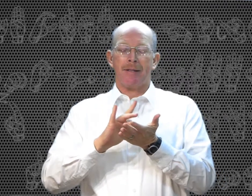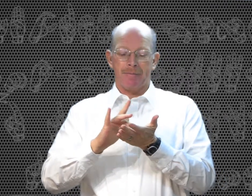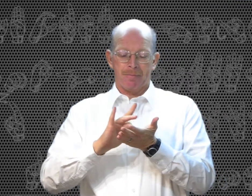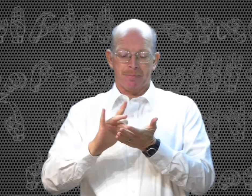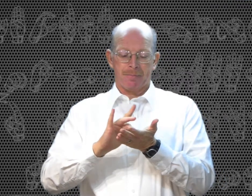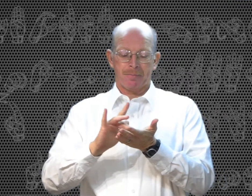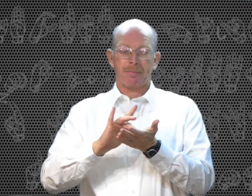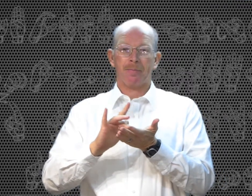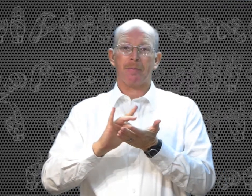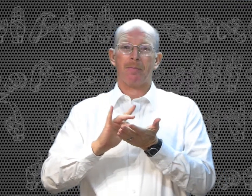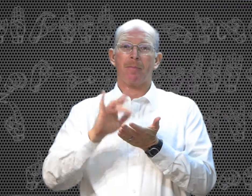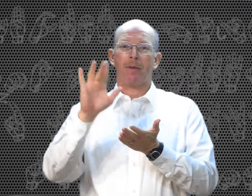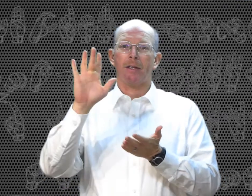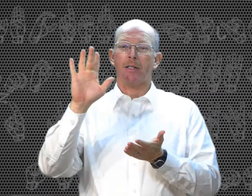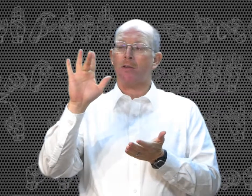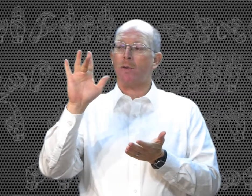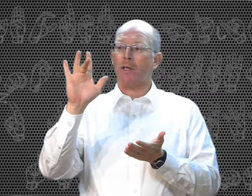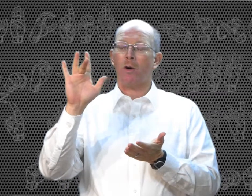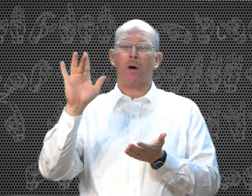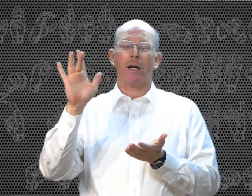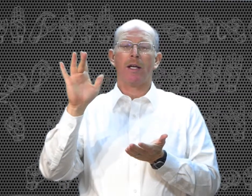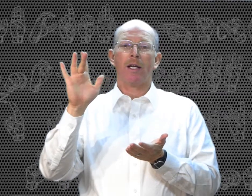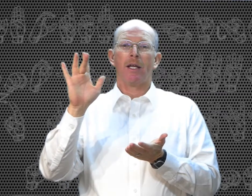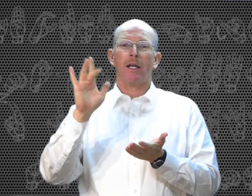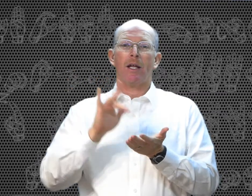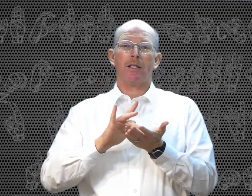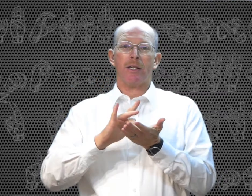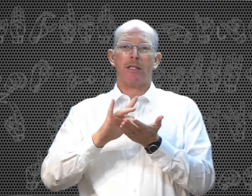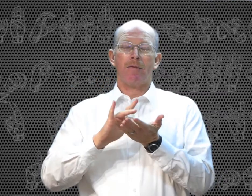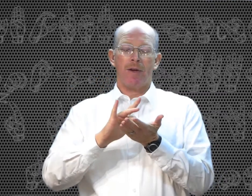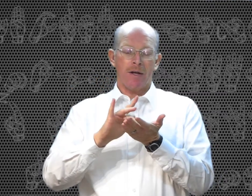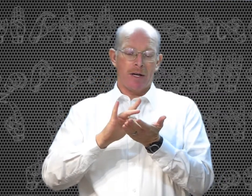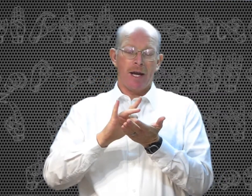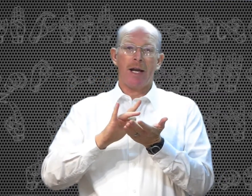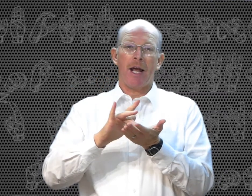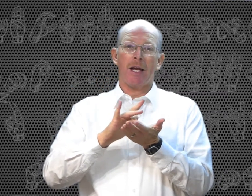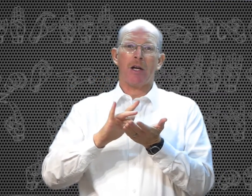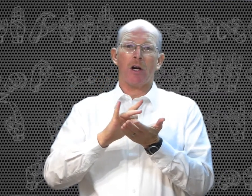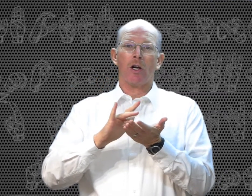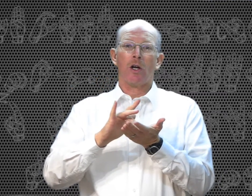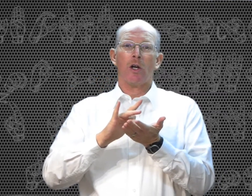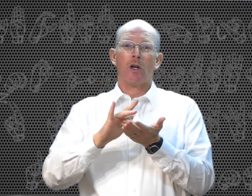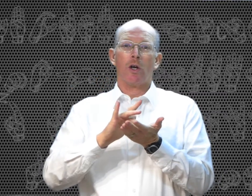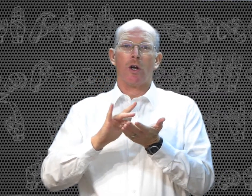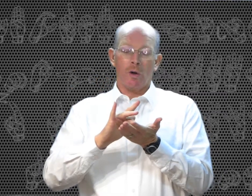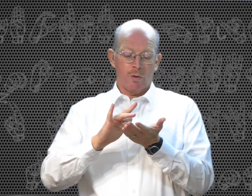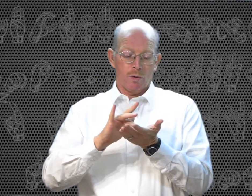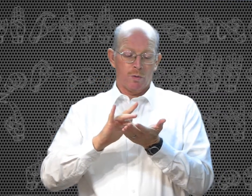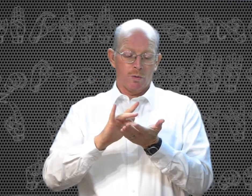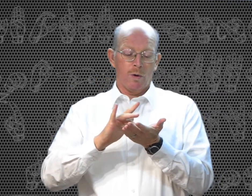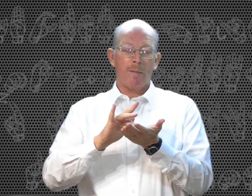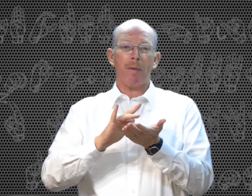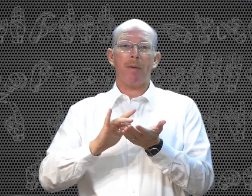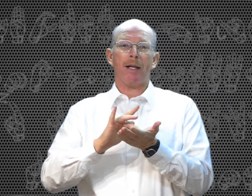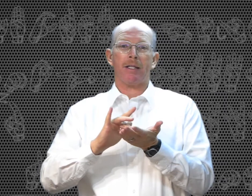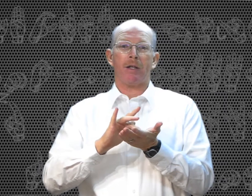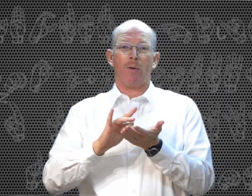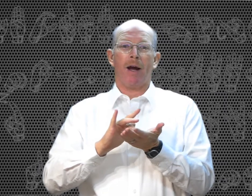Medicine. This is with your sensitive finger again, and you're going to rub the medicine around